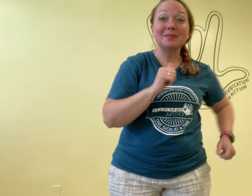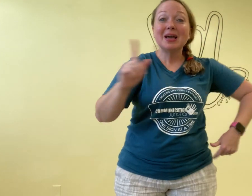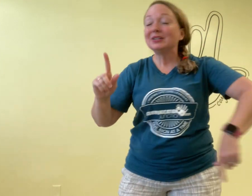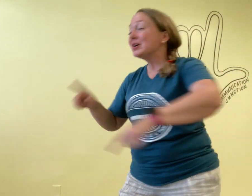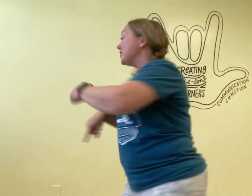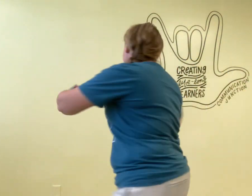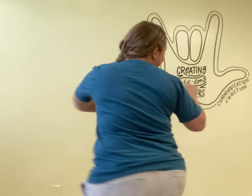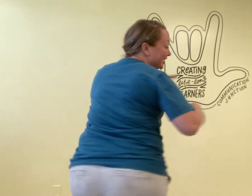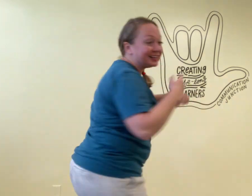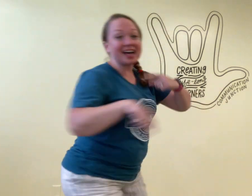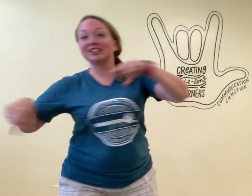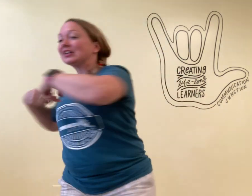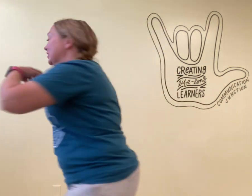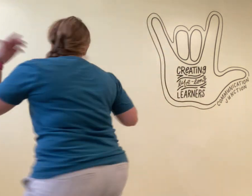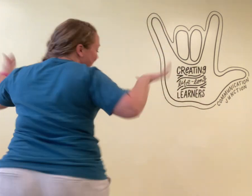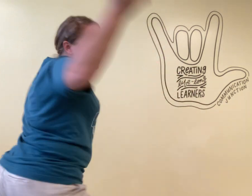turn around, a lot of